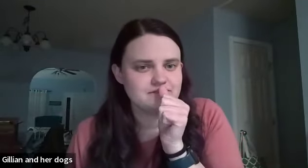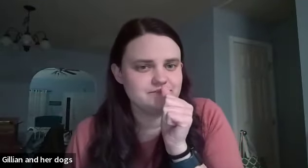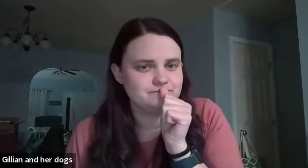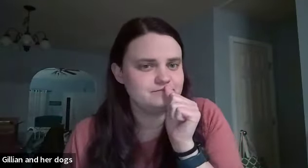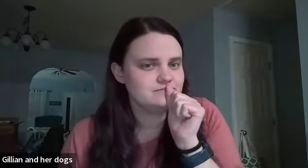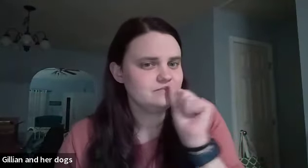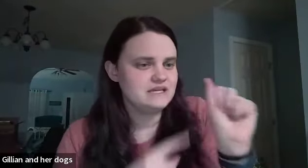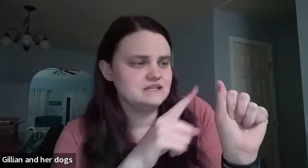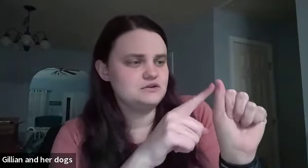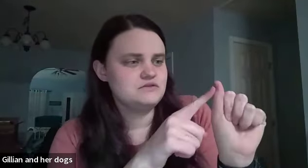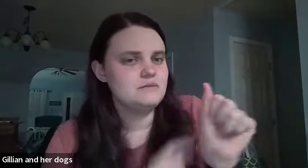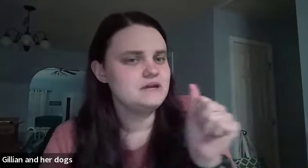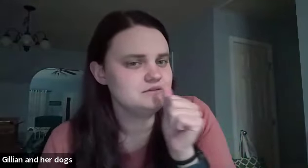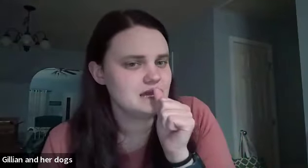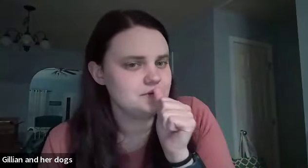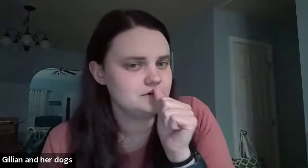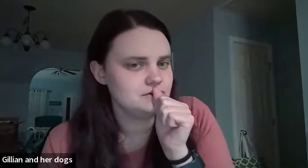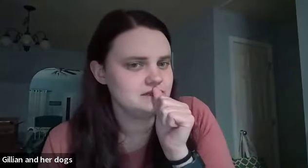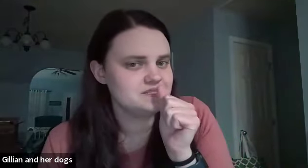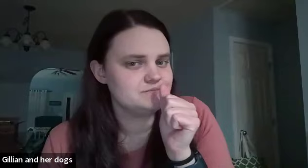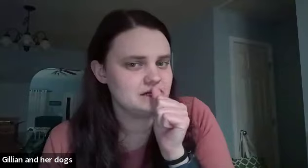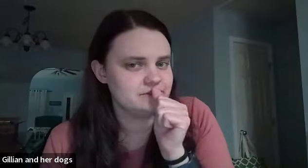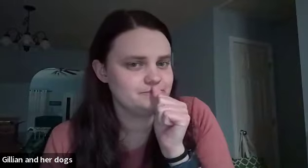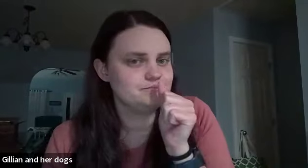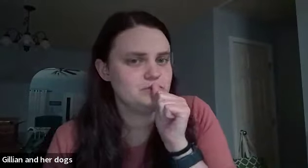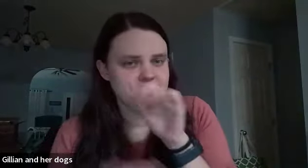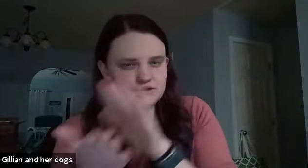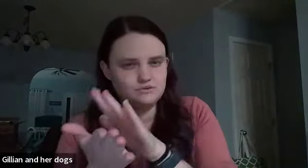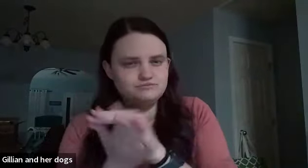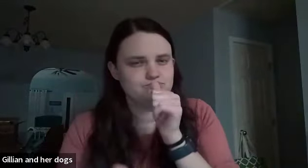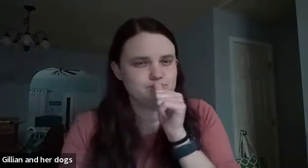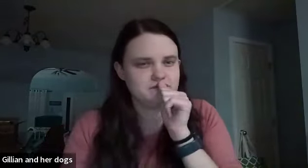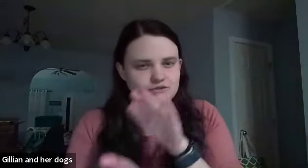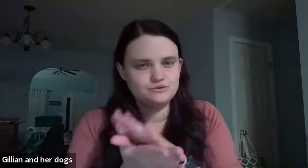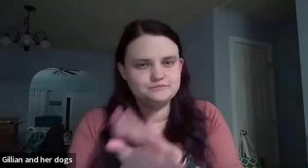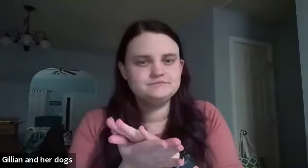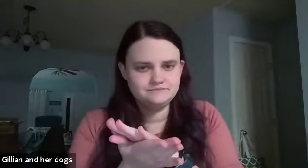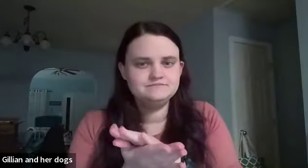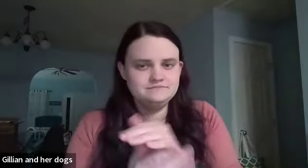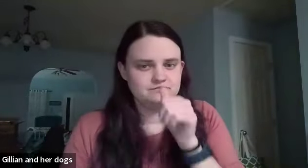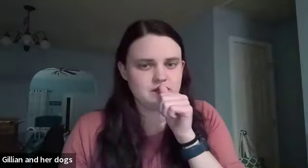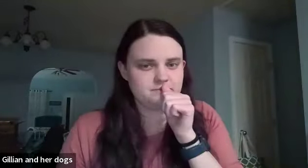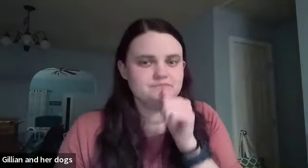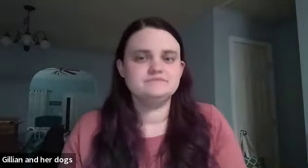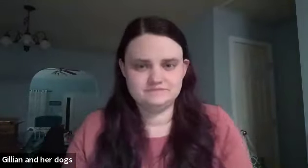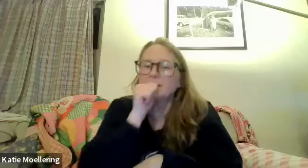private. It's like your thumb and you tap it on your lips. Private. Private school. Private school. Private. Okay, and this is the